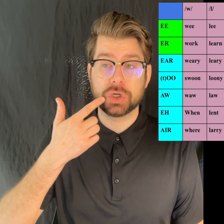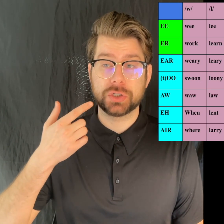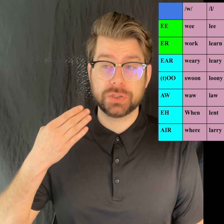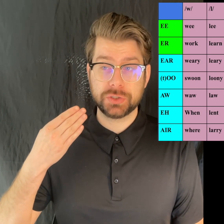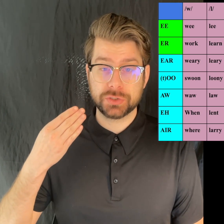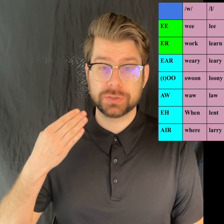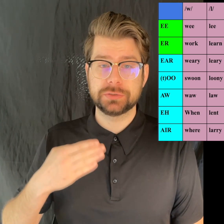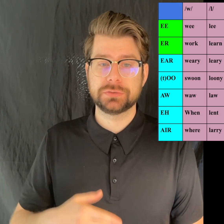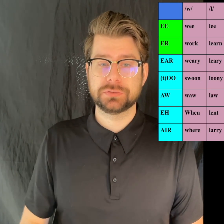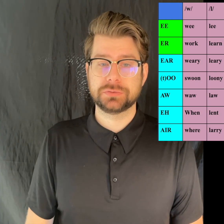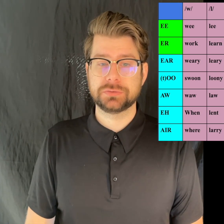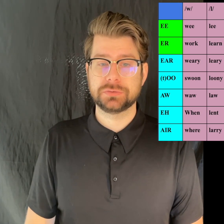learn,